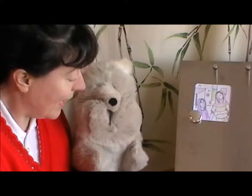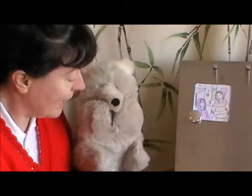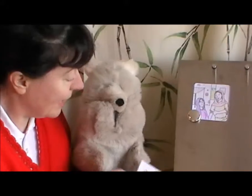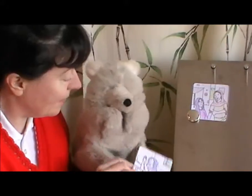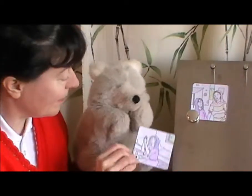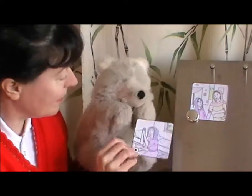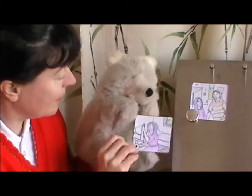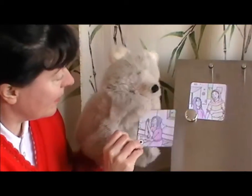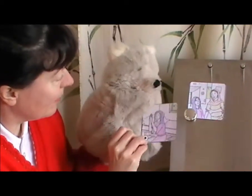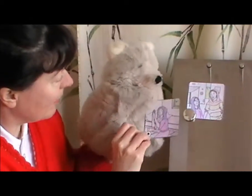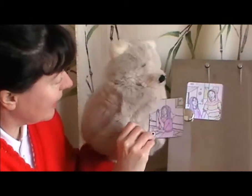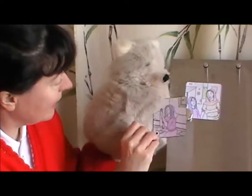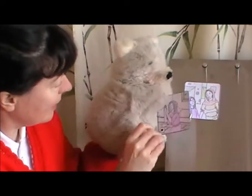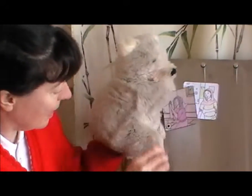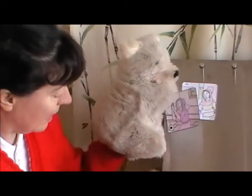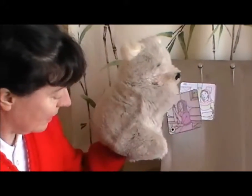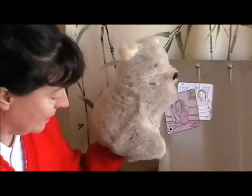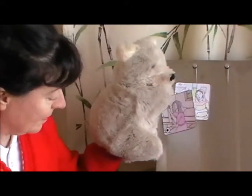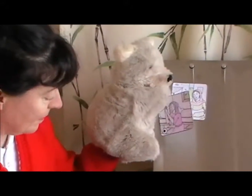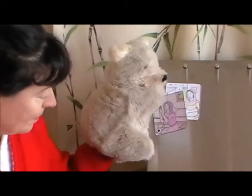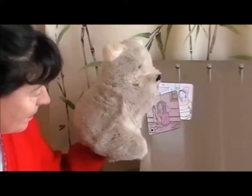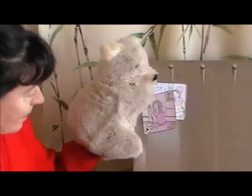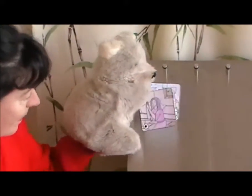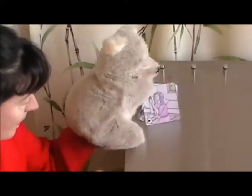Hannah praying to God.